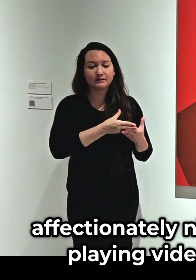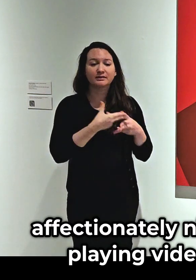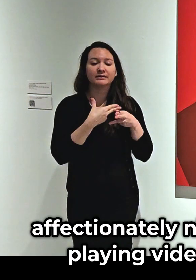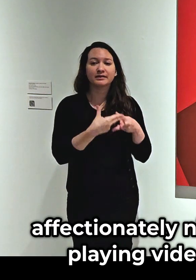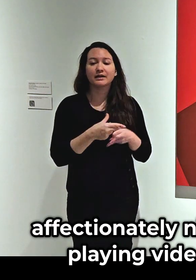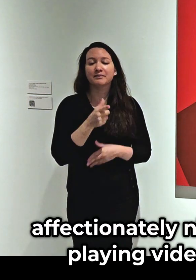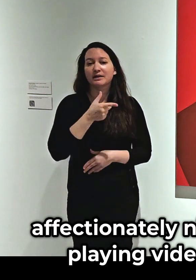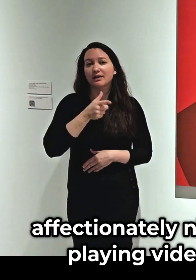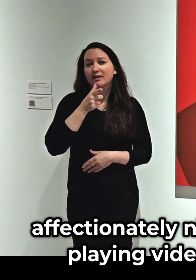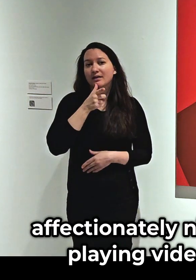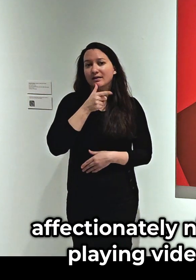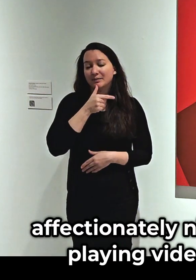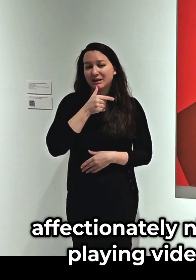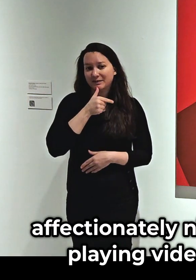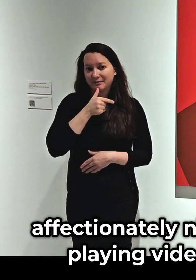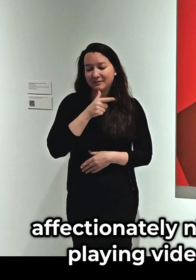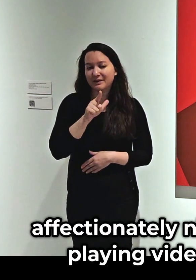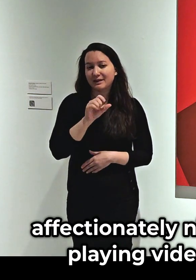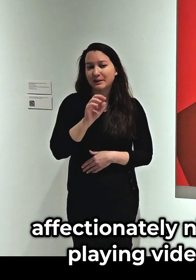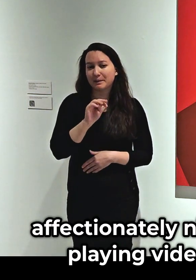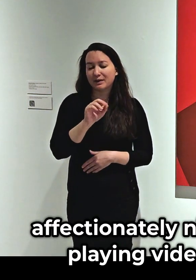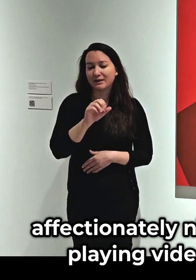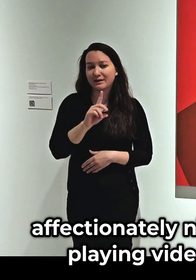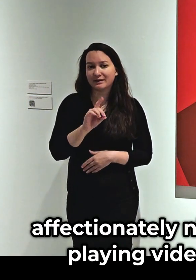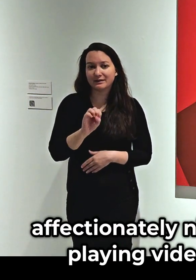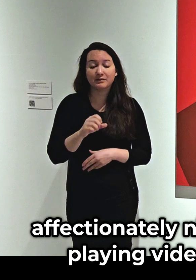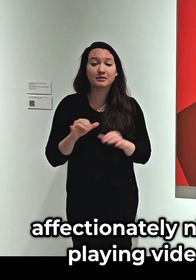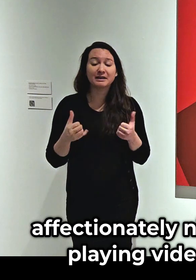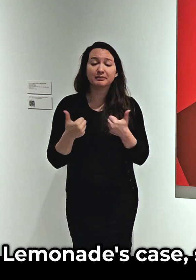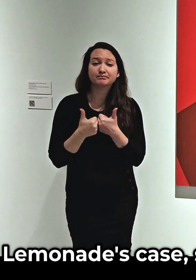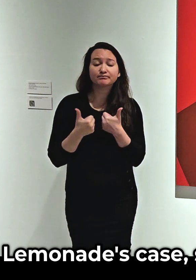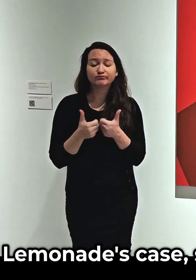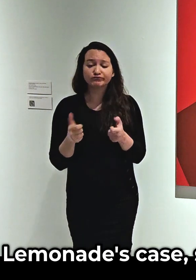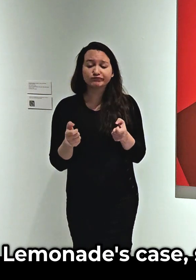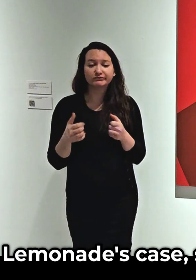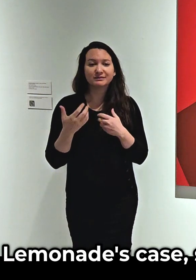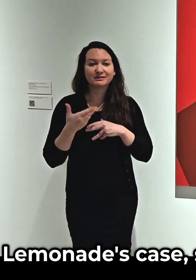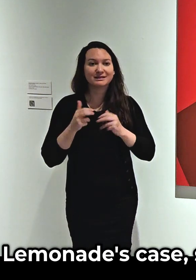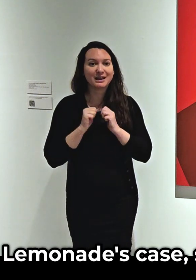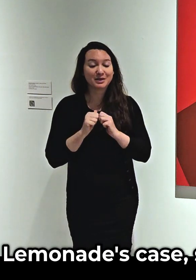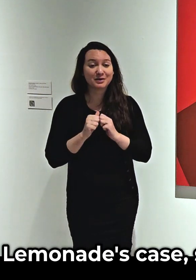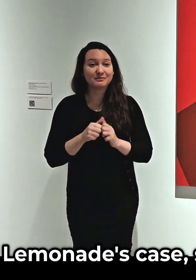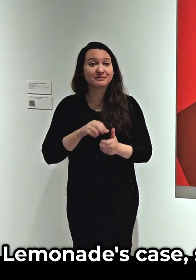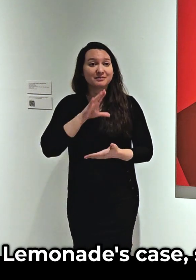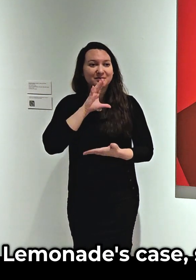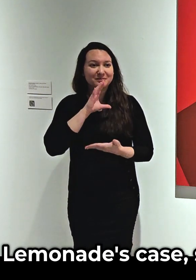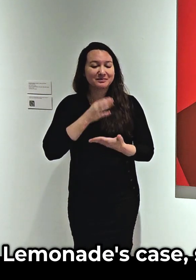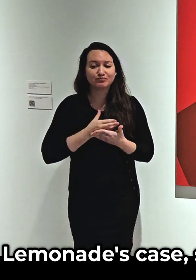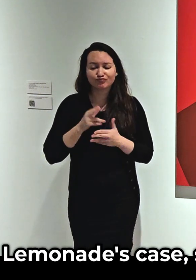nicknamed Lemonade, playing video games together. In Lemonade's case, she is adorably pretending.